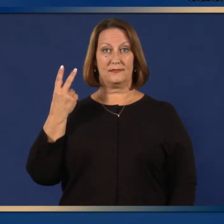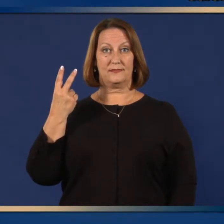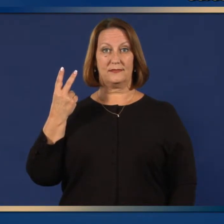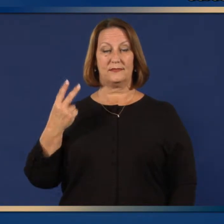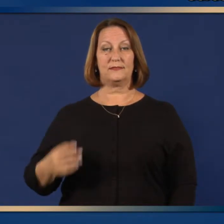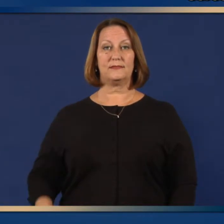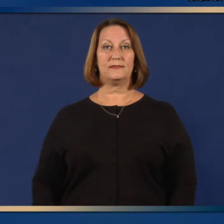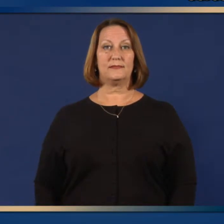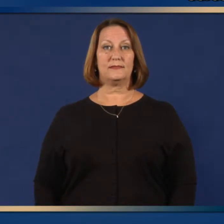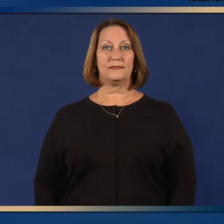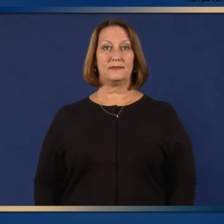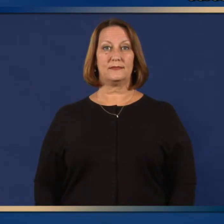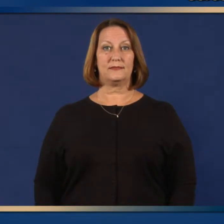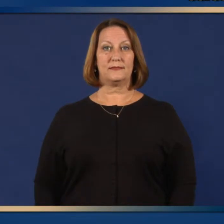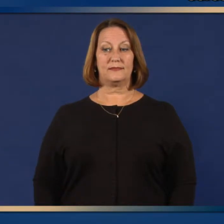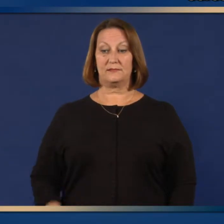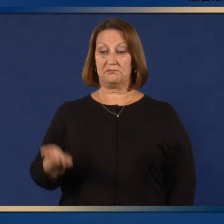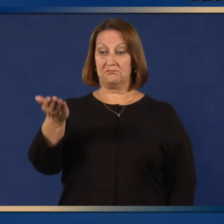Number 2.